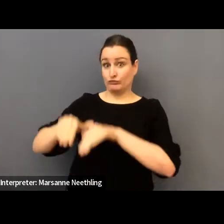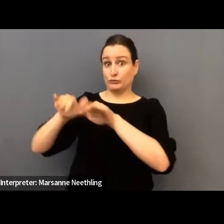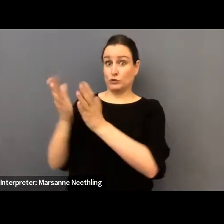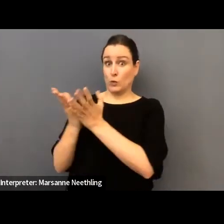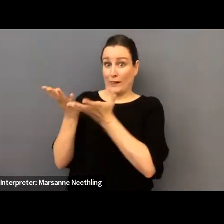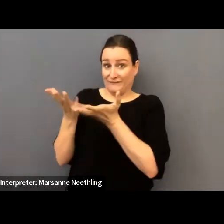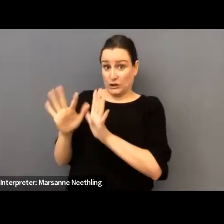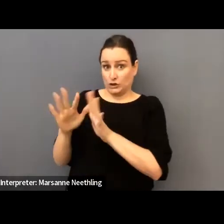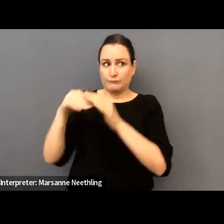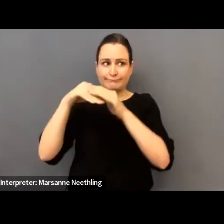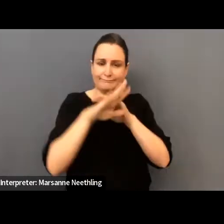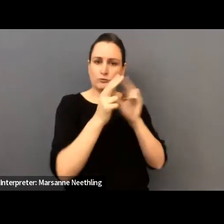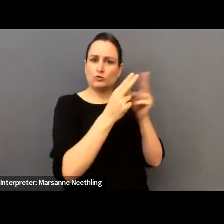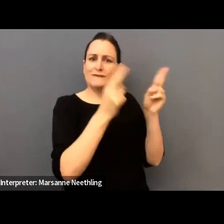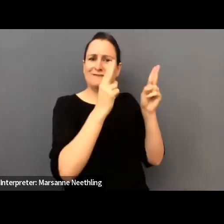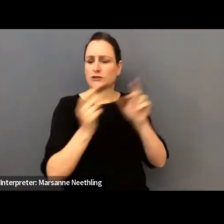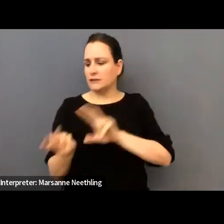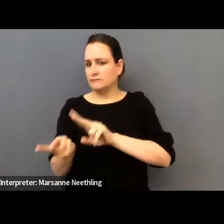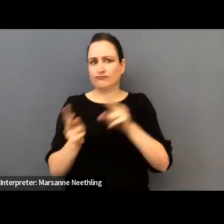Recently,